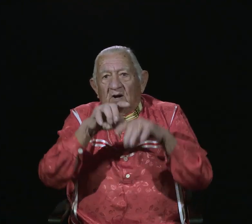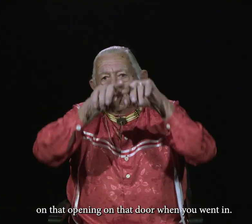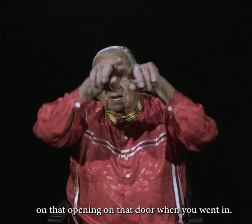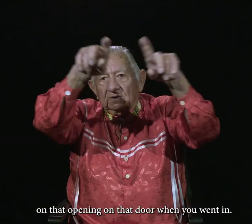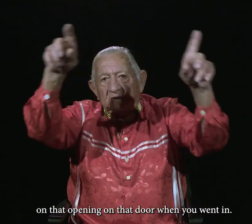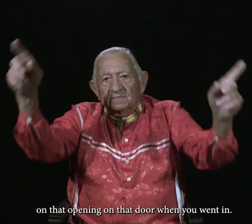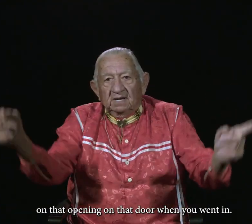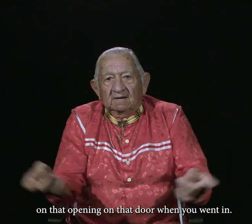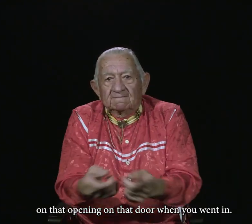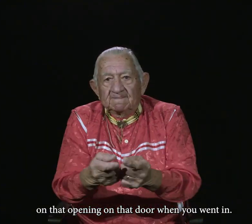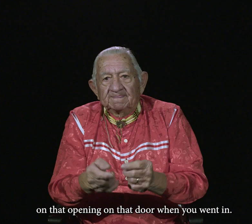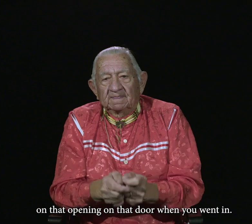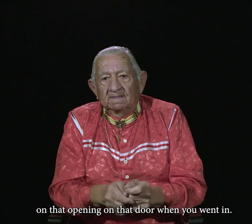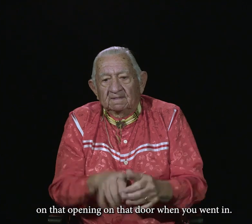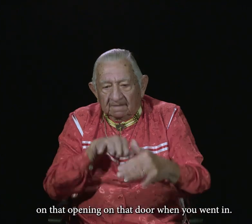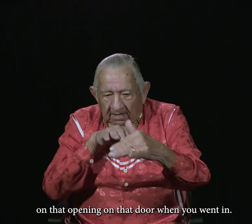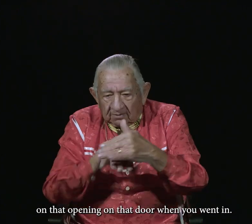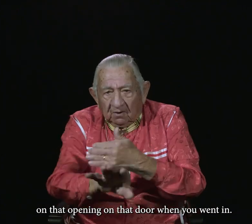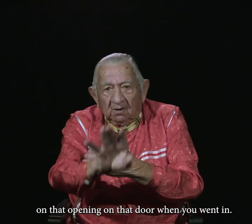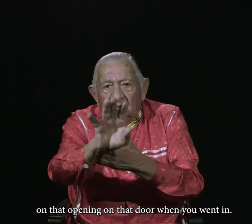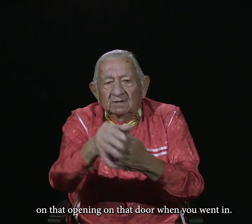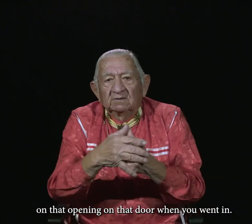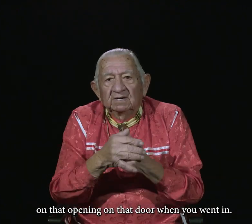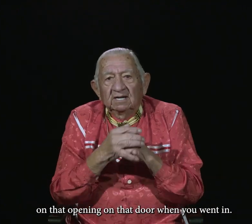On that opening, that door, when you went in,